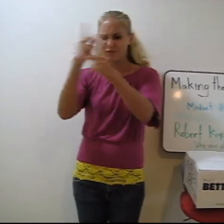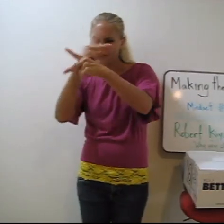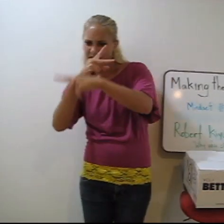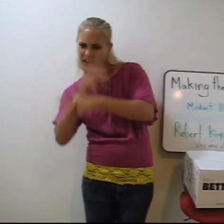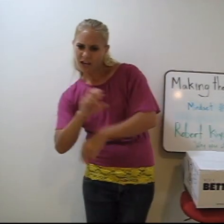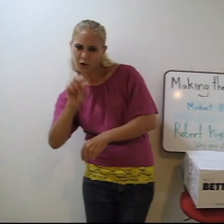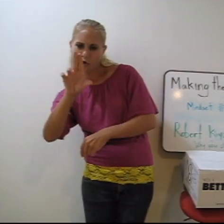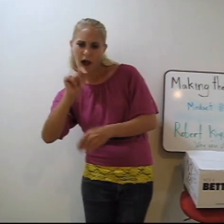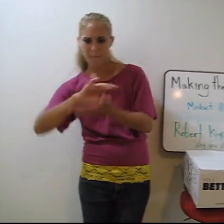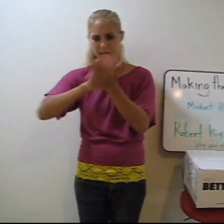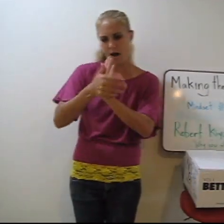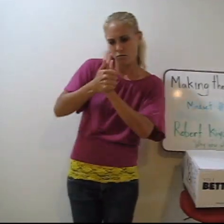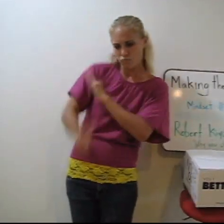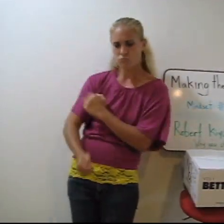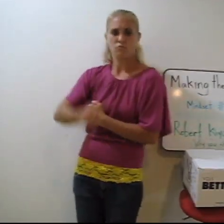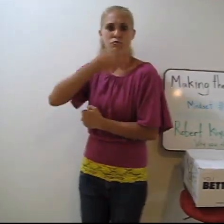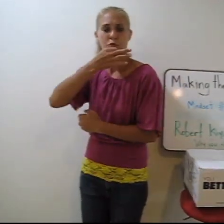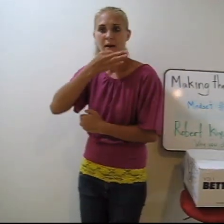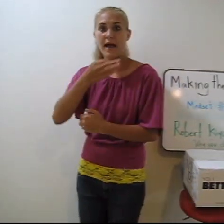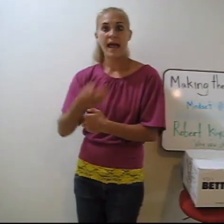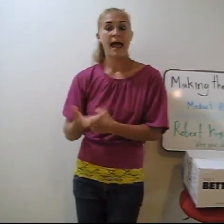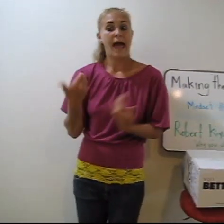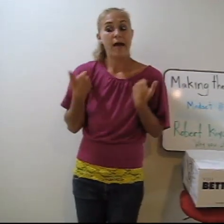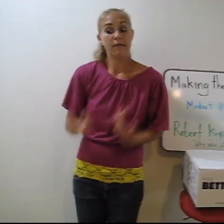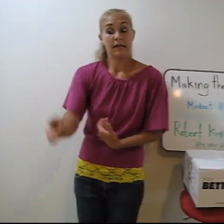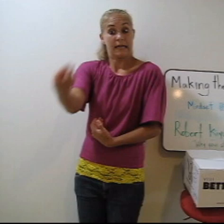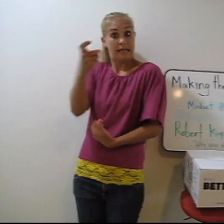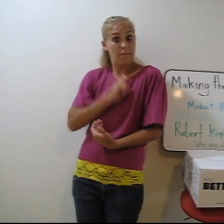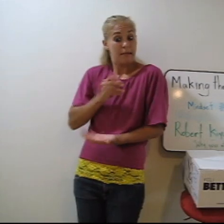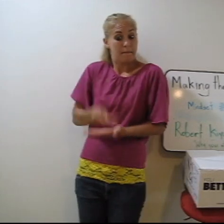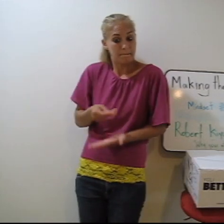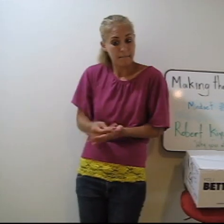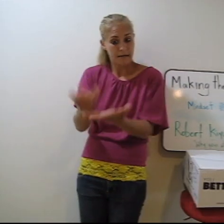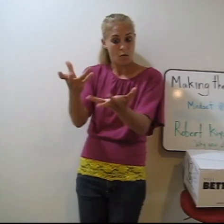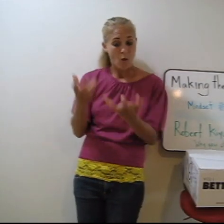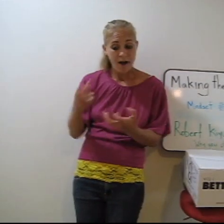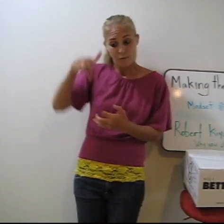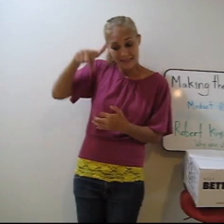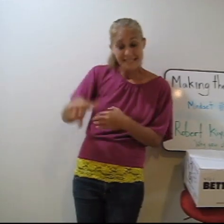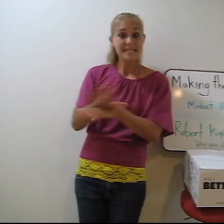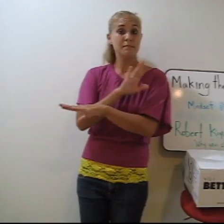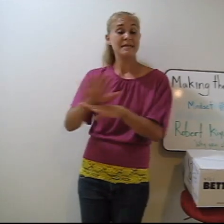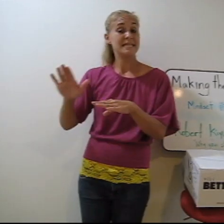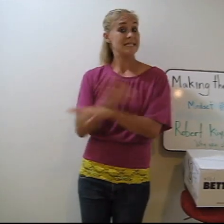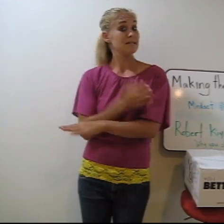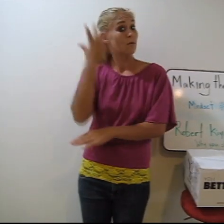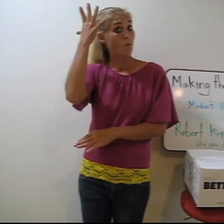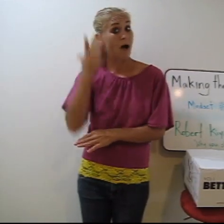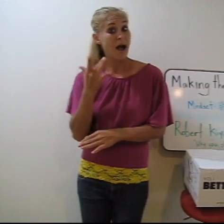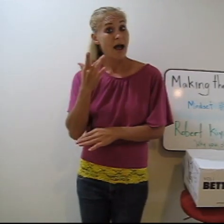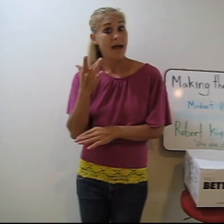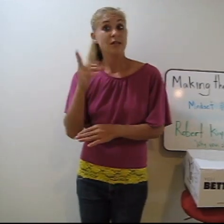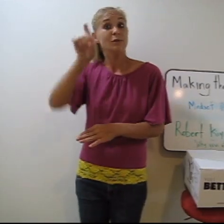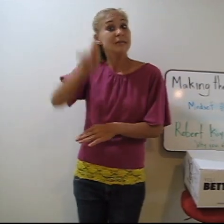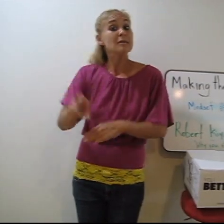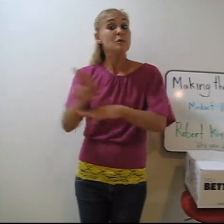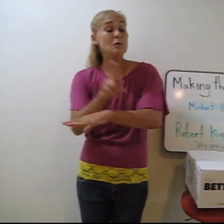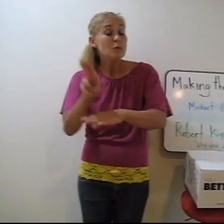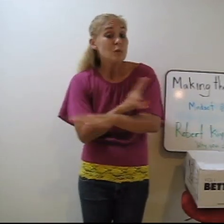good at it, and have it produce a harvest for you. Particularly in this business, because it's a model of leverage, meaning you earn 1%